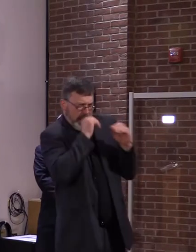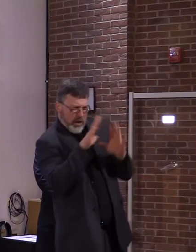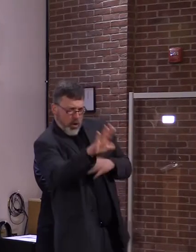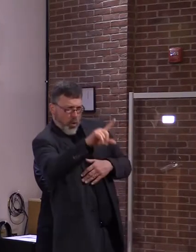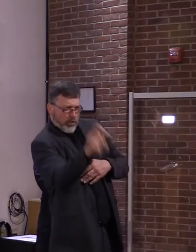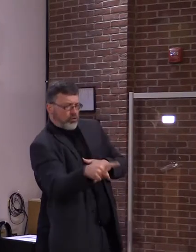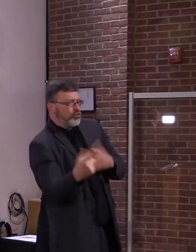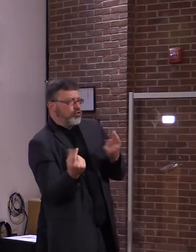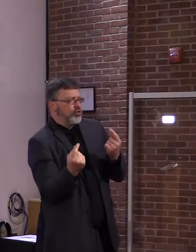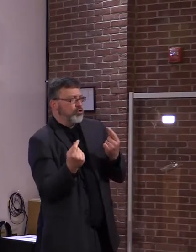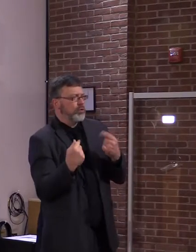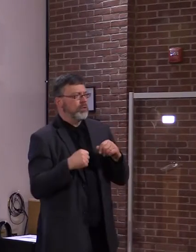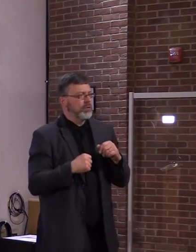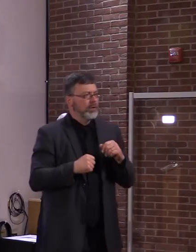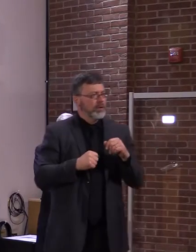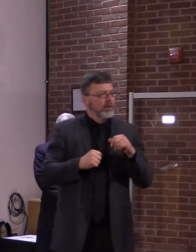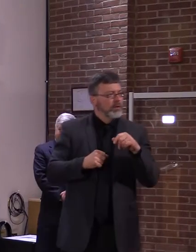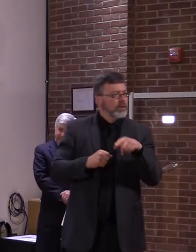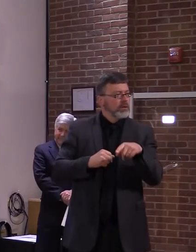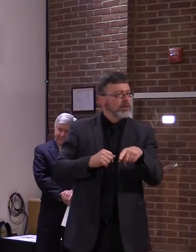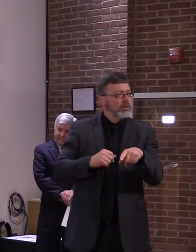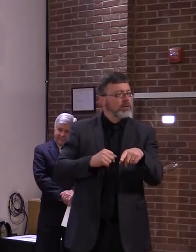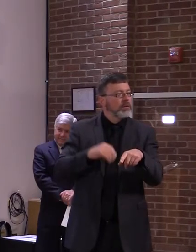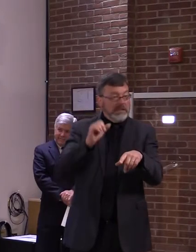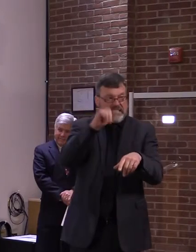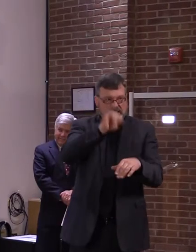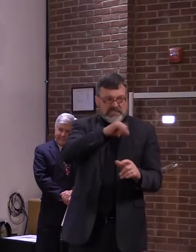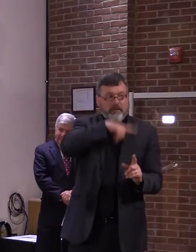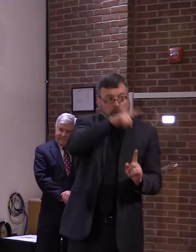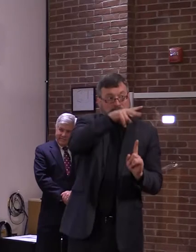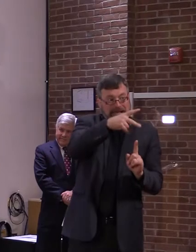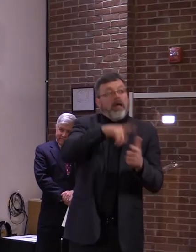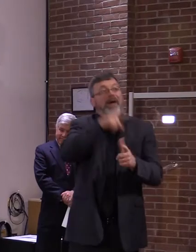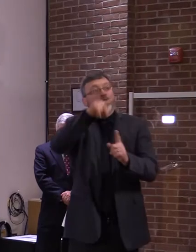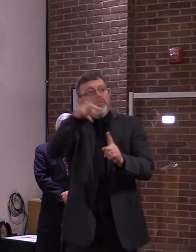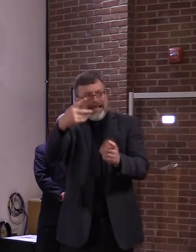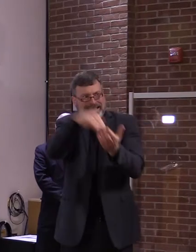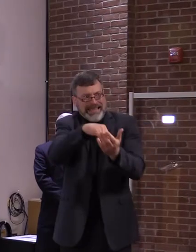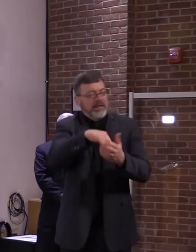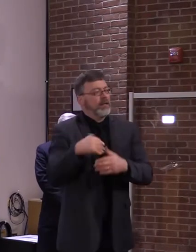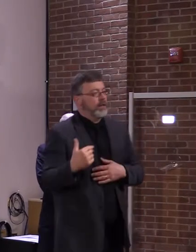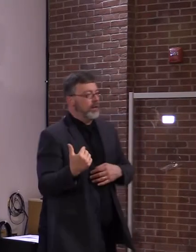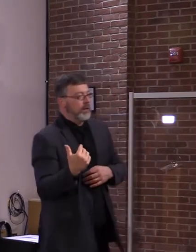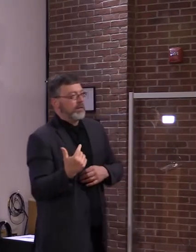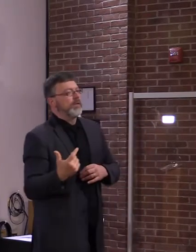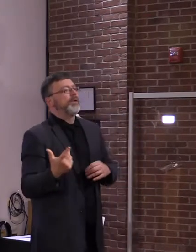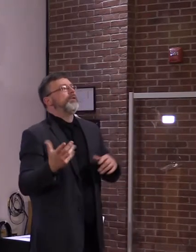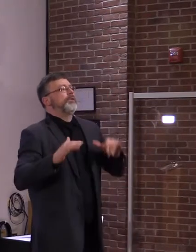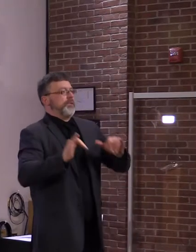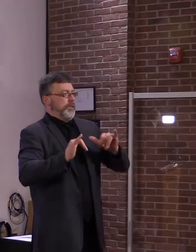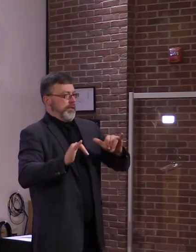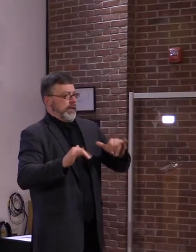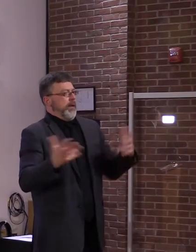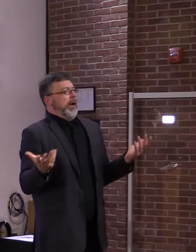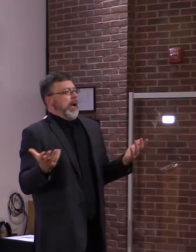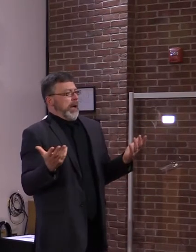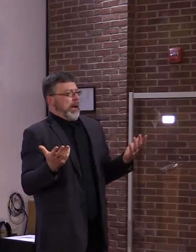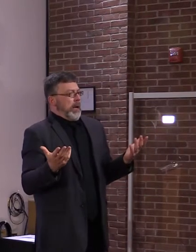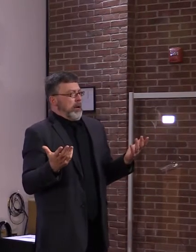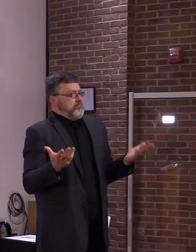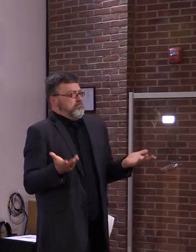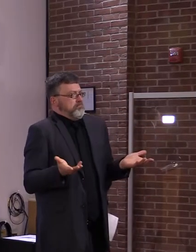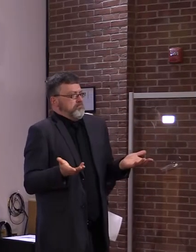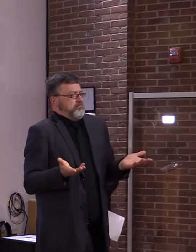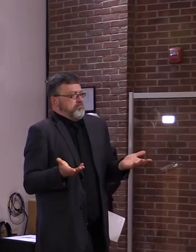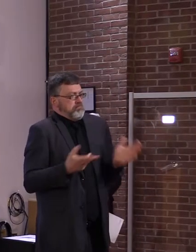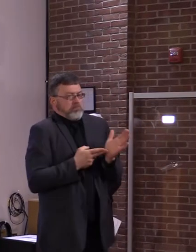one? Yeah. You know, there's not a lot of literature or data on that. But